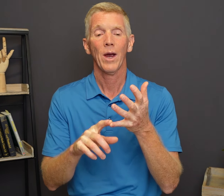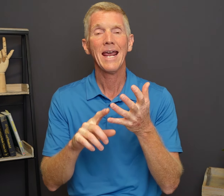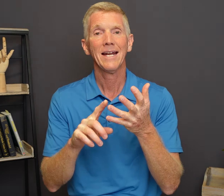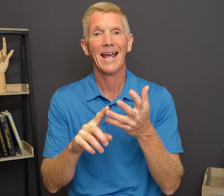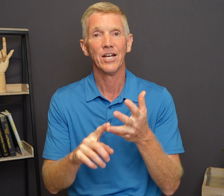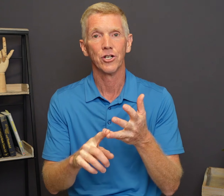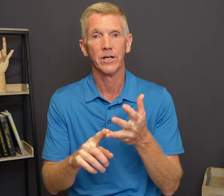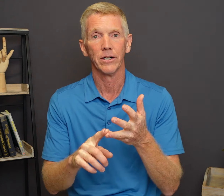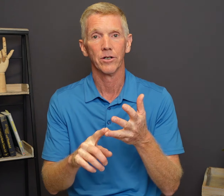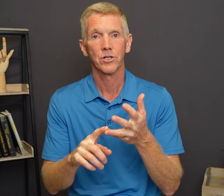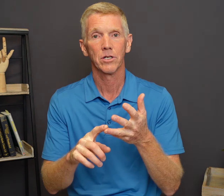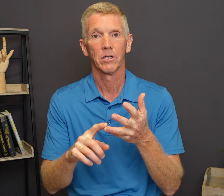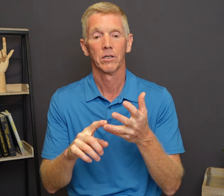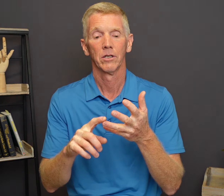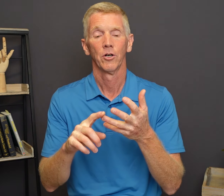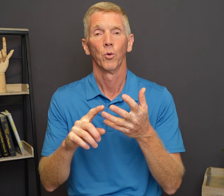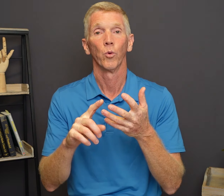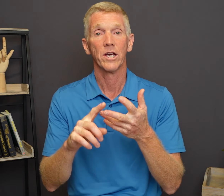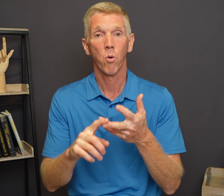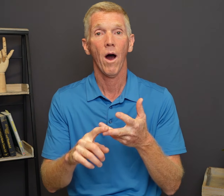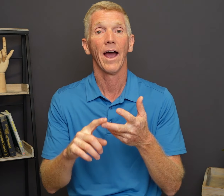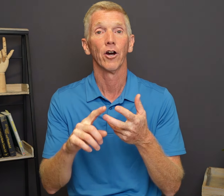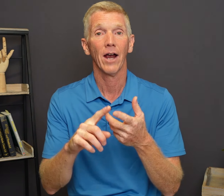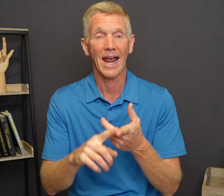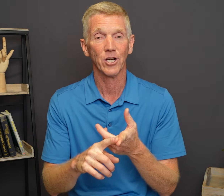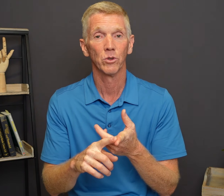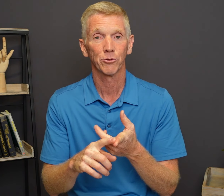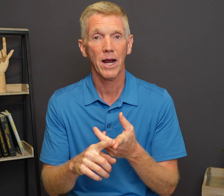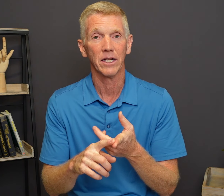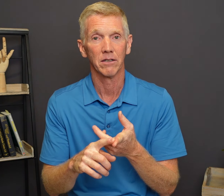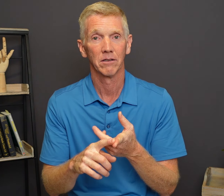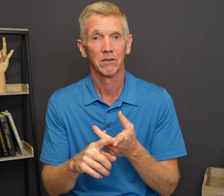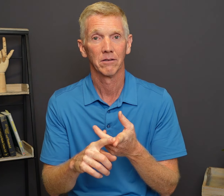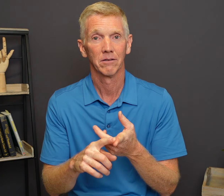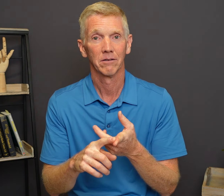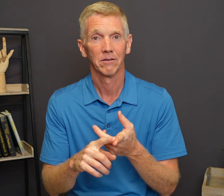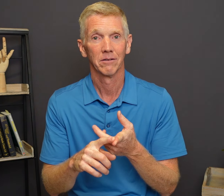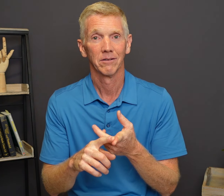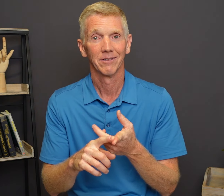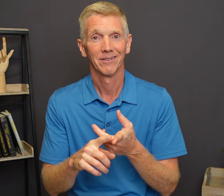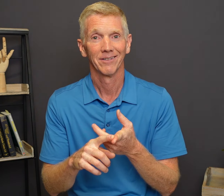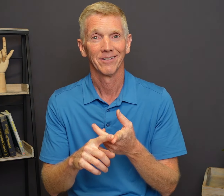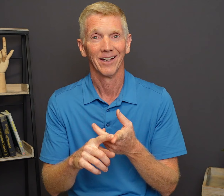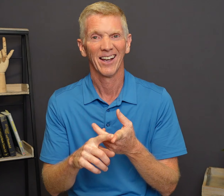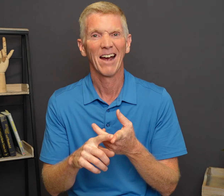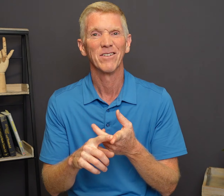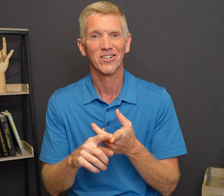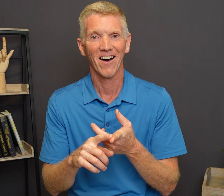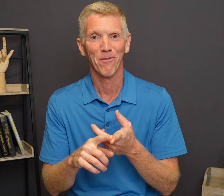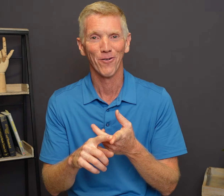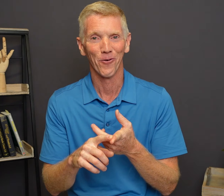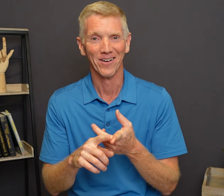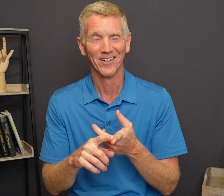Train engineers require annual training. Okay, kind of a softball for you, all